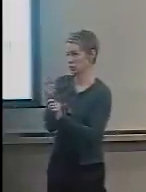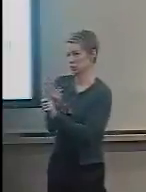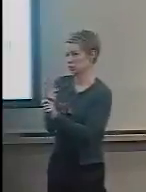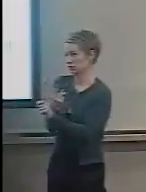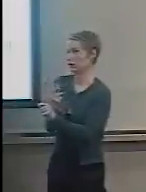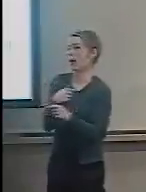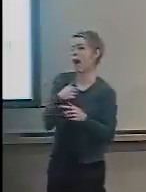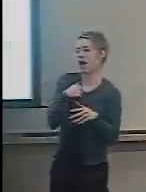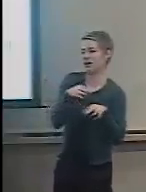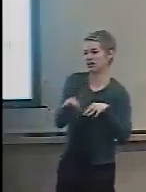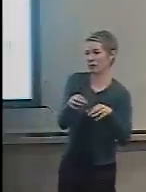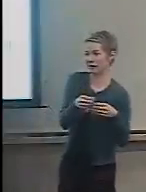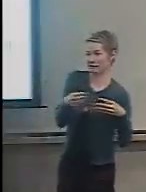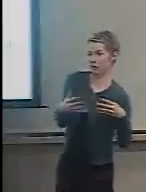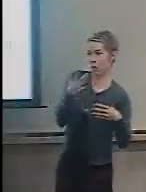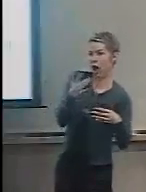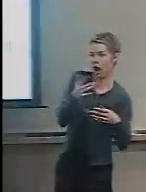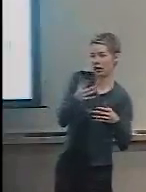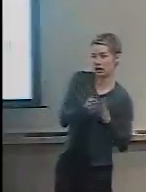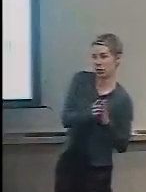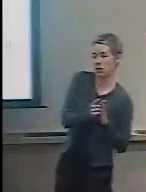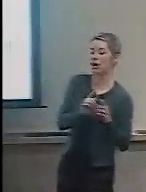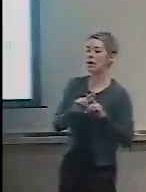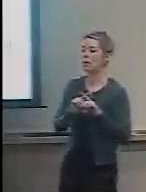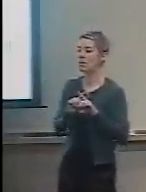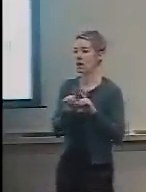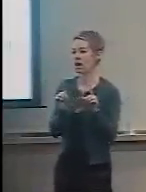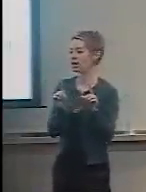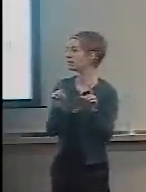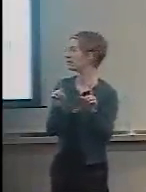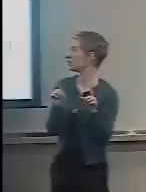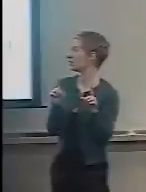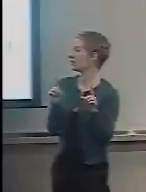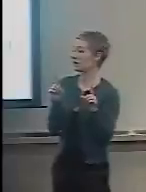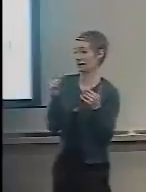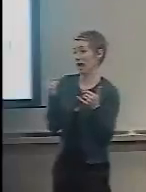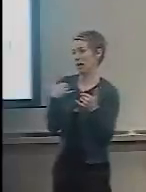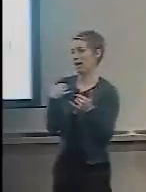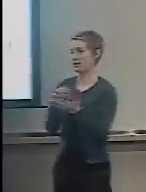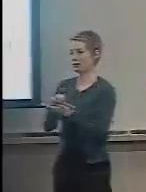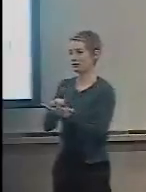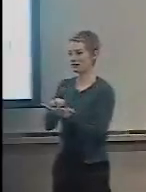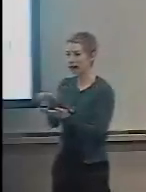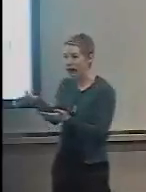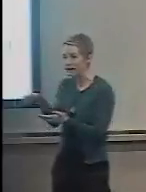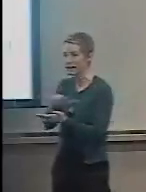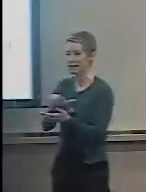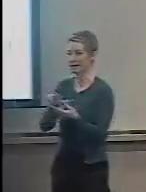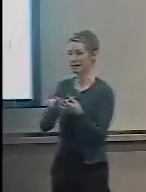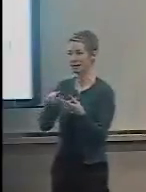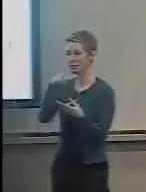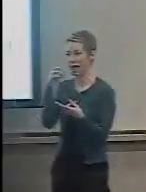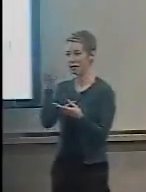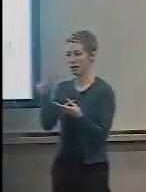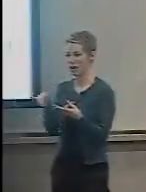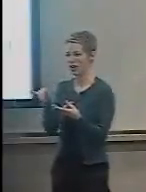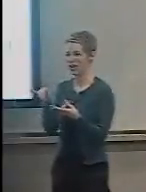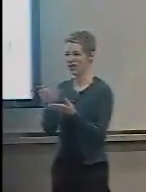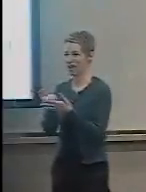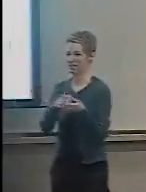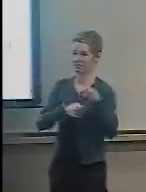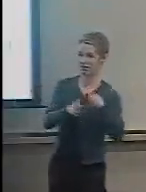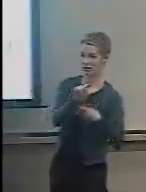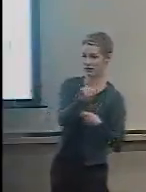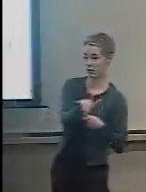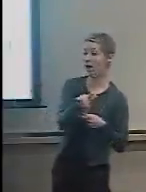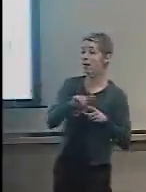you why in a moment. They have actually sidekicks and BlackBerries, and so that's sort of taken over from the TTY. Although